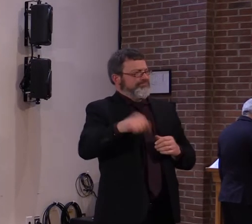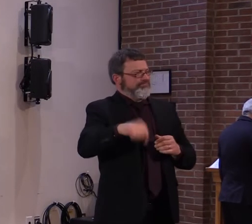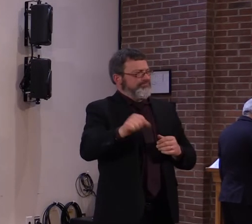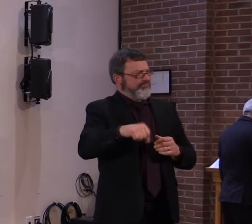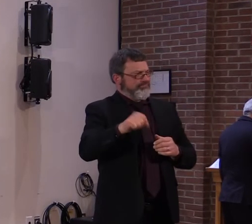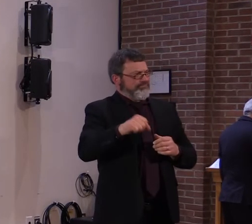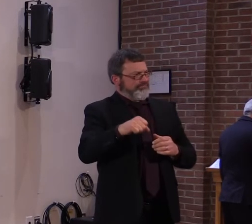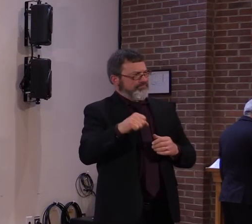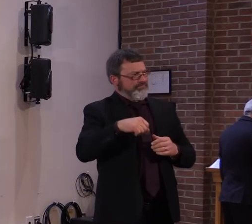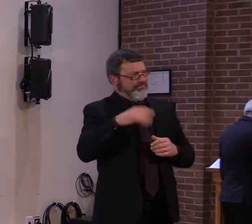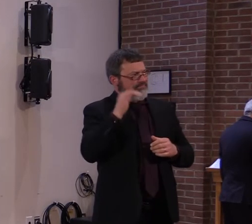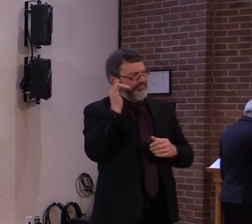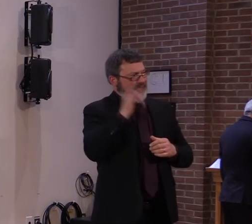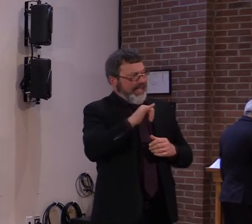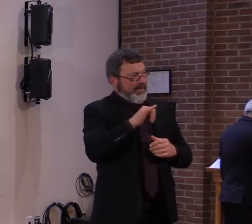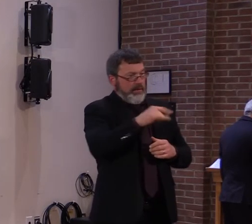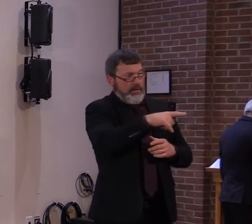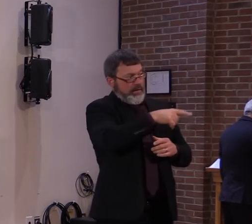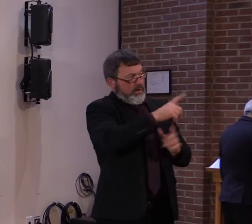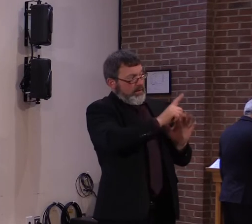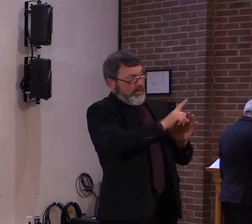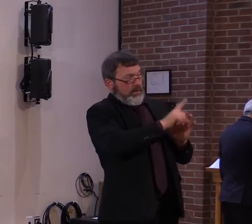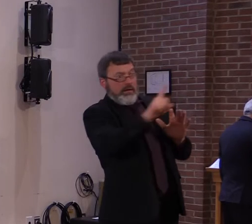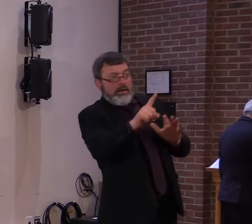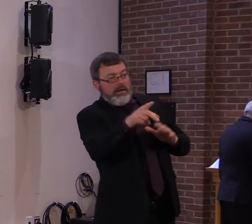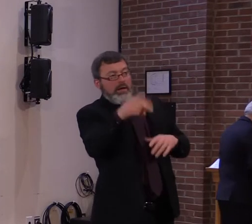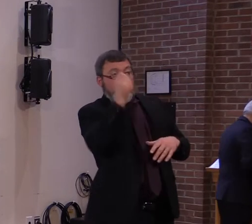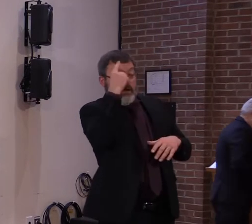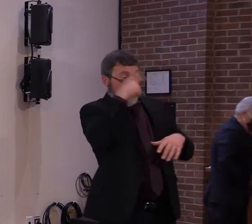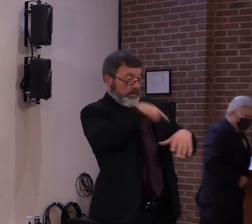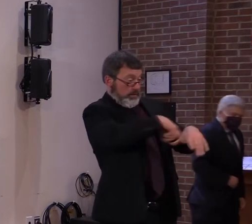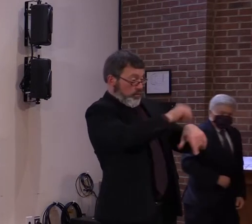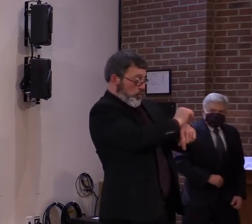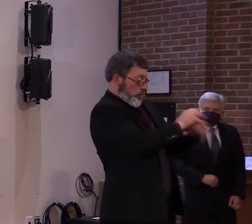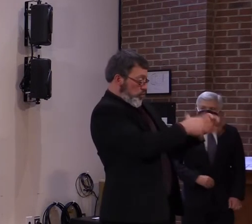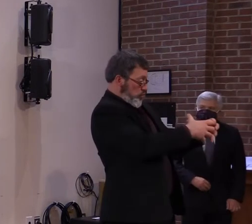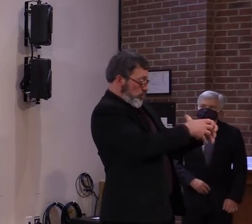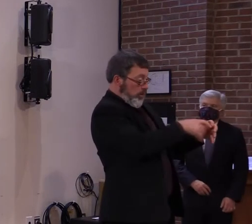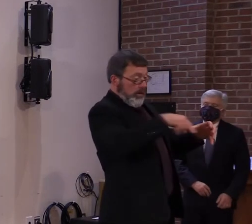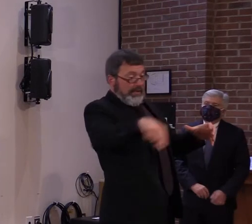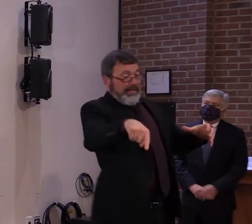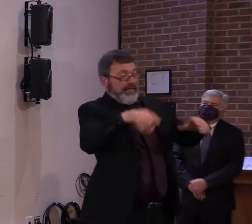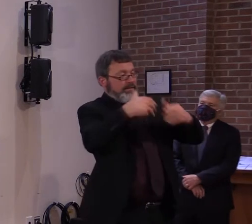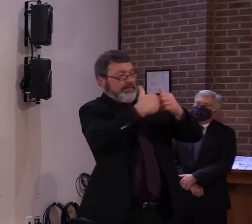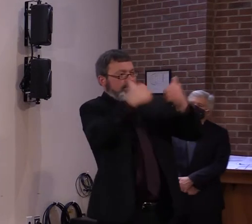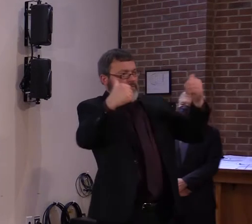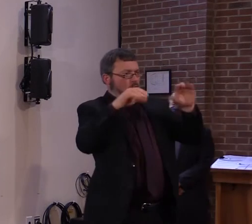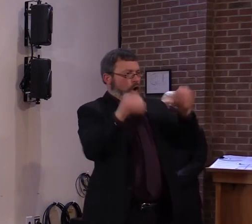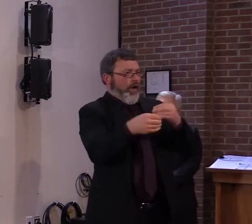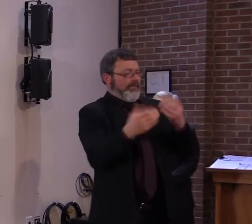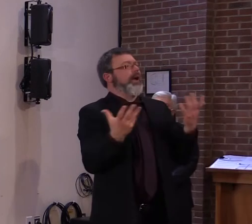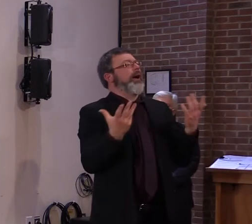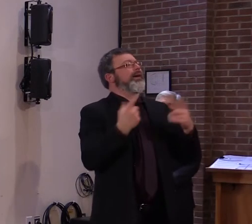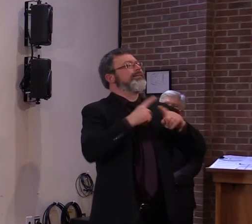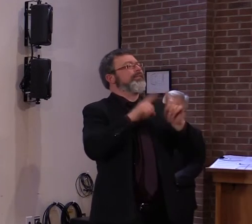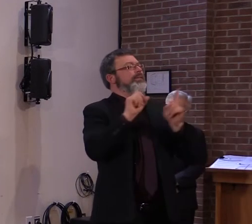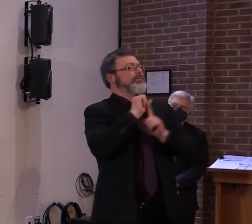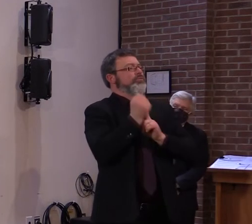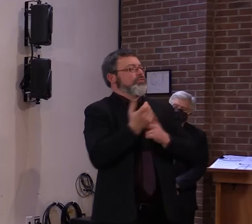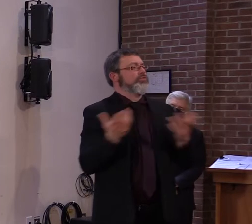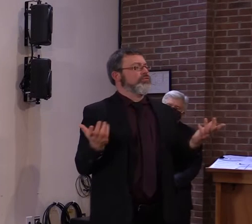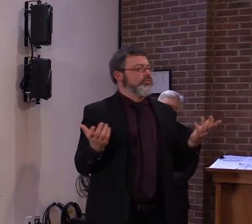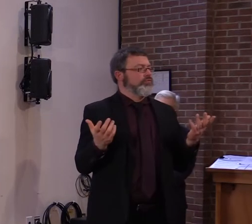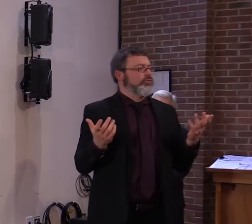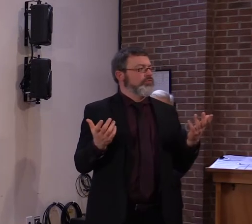and never actually interacted with them, that would be important for us to know. So that's how we do contact